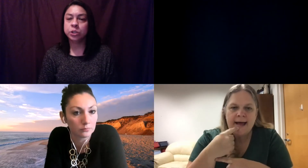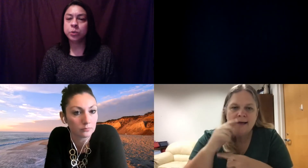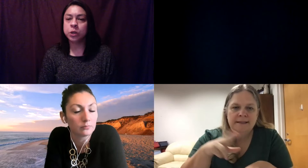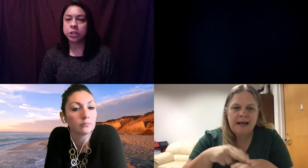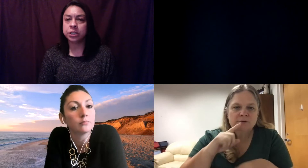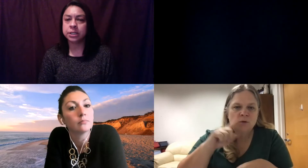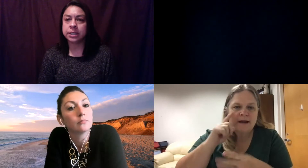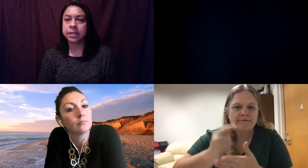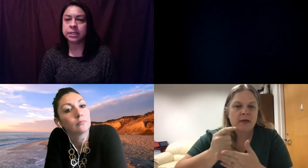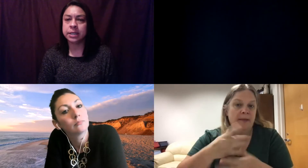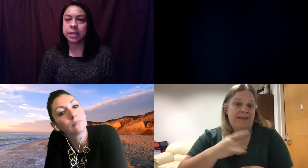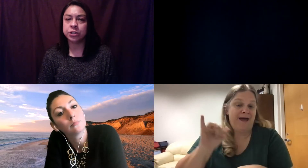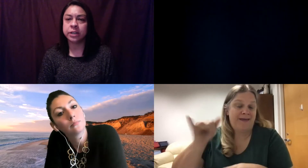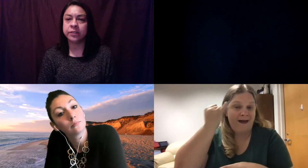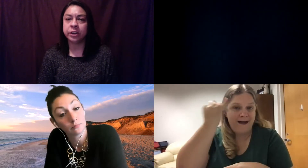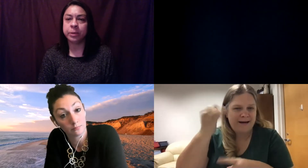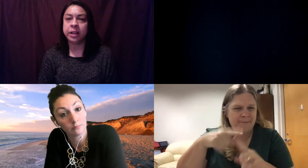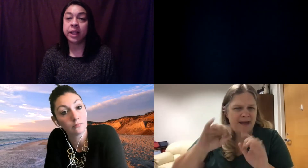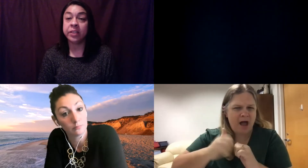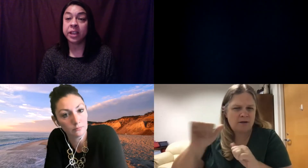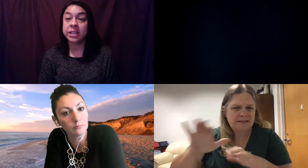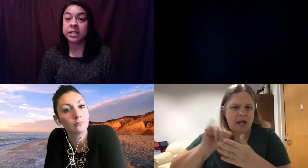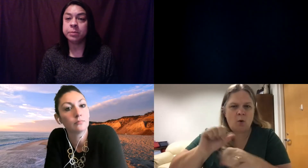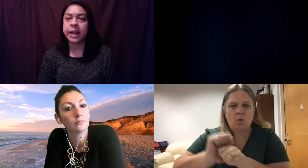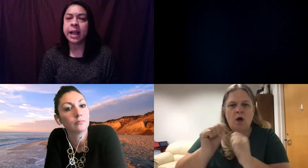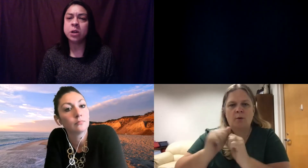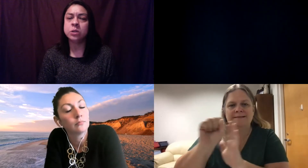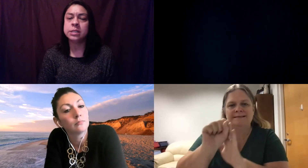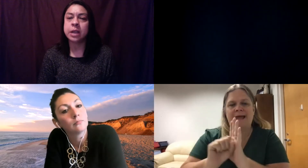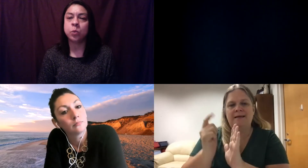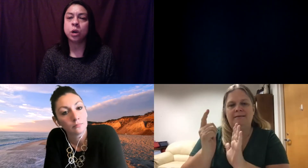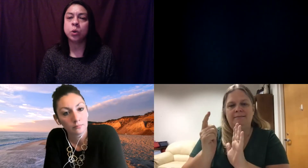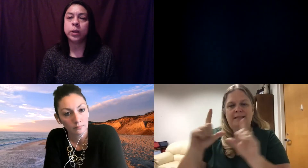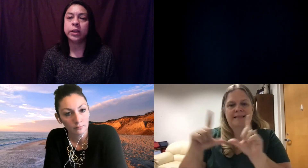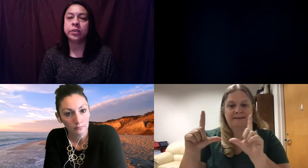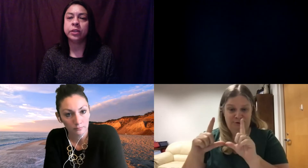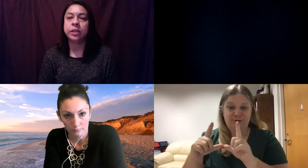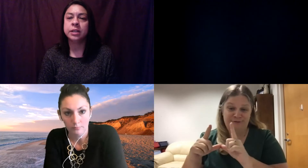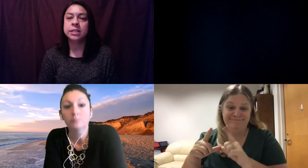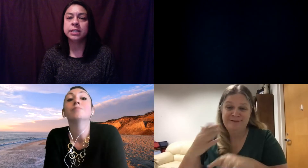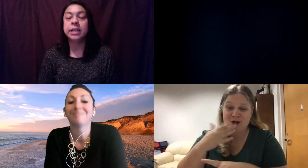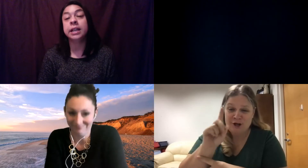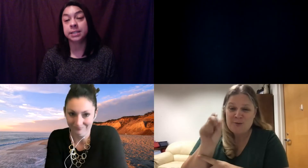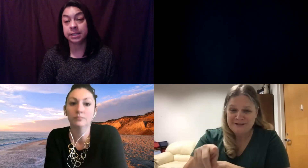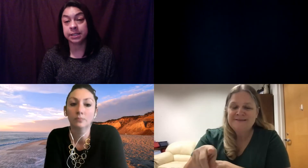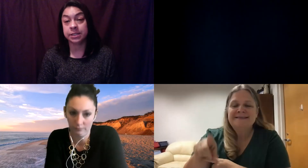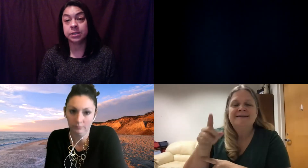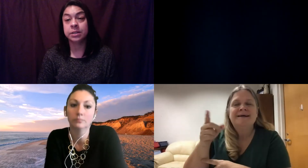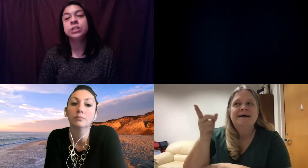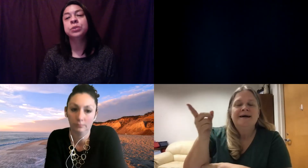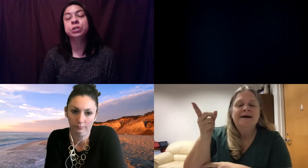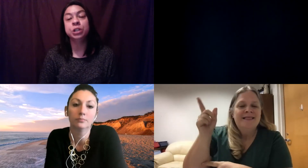And there's one question that says, National Deaf Therapy, I like the idea, but how does that work with state